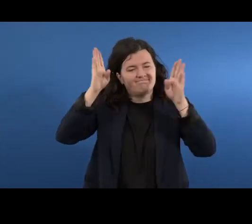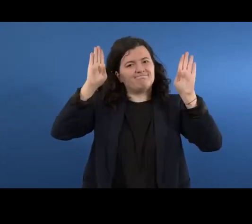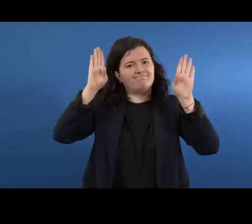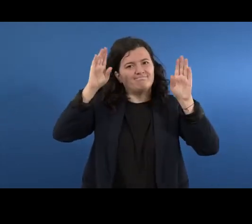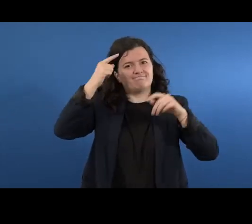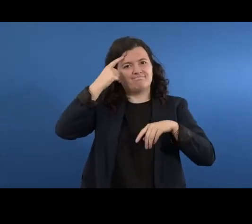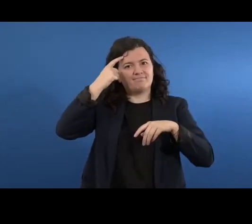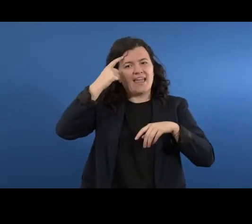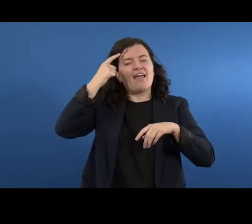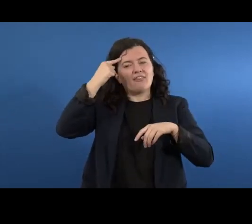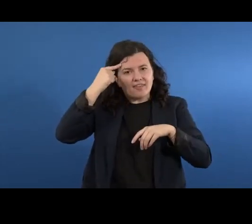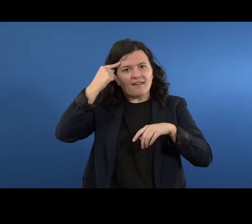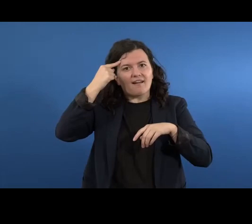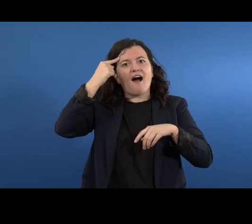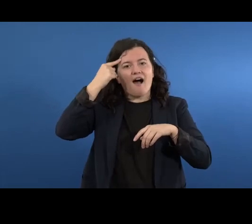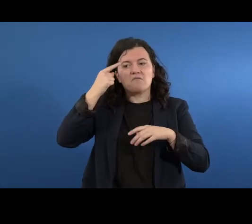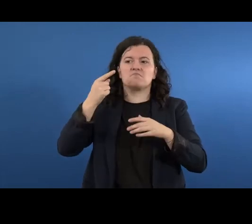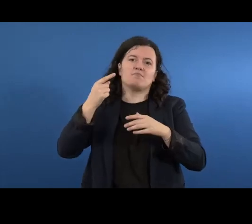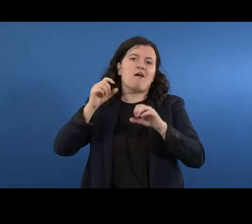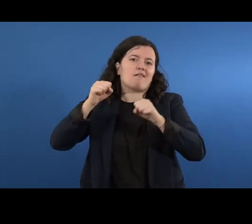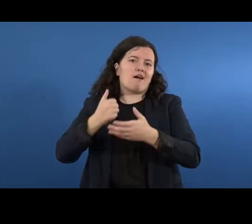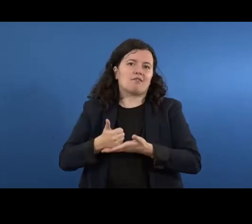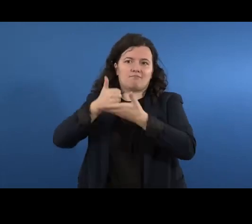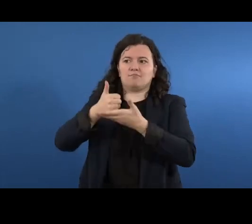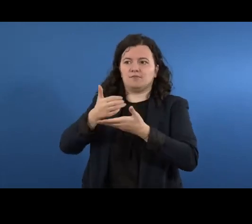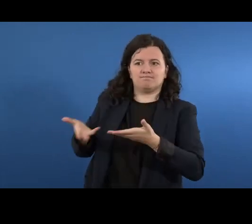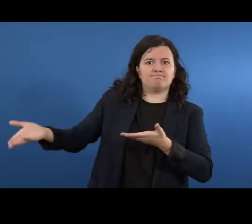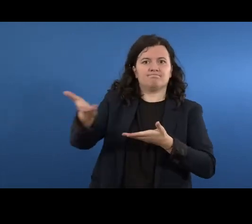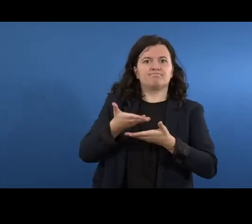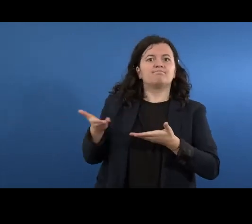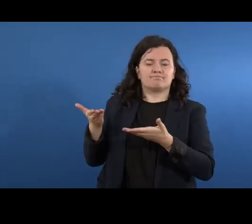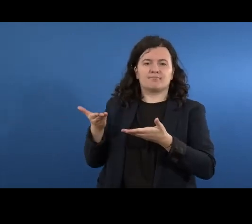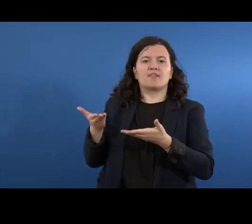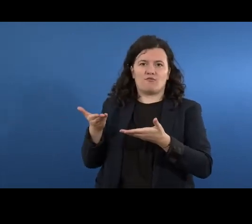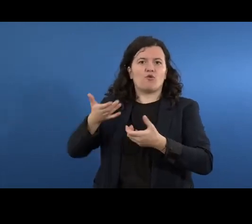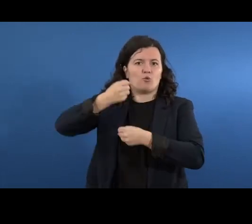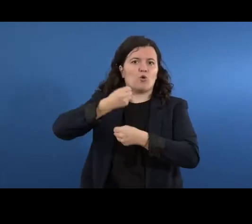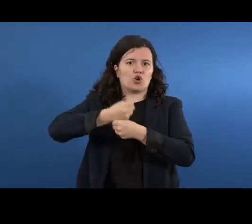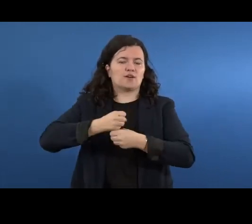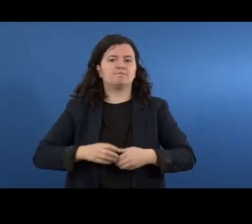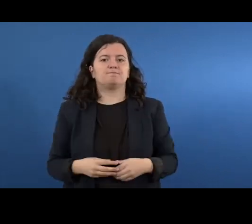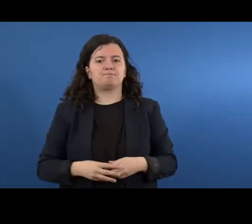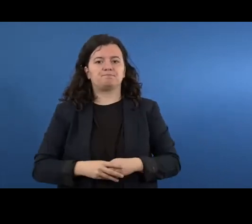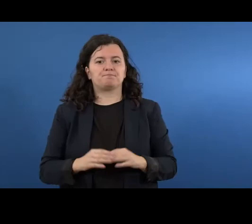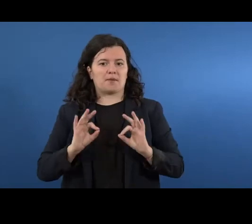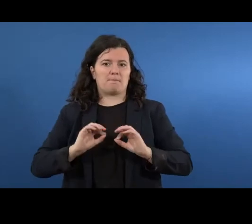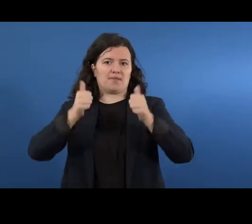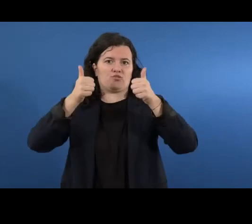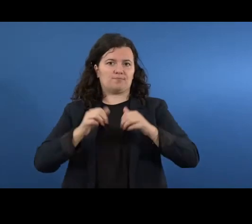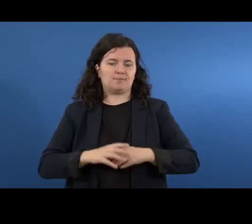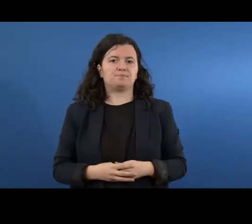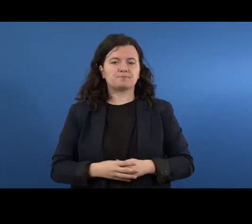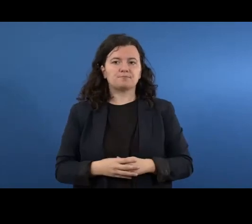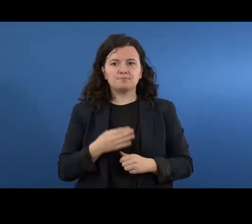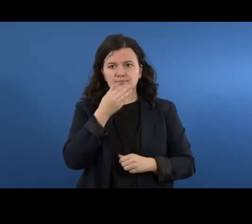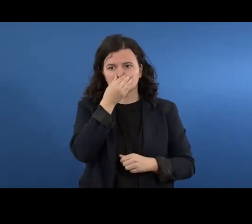enabling environment for efficient working conditions. Another